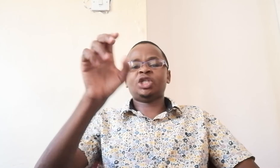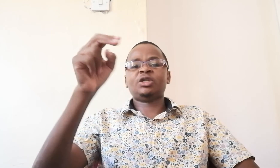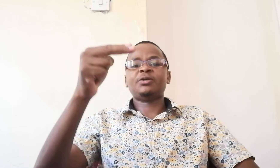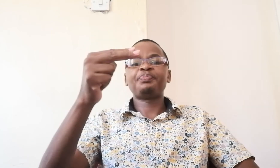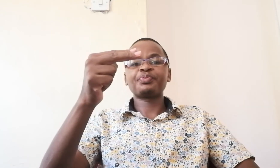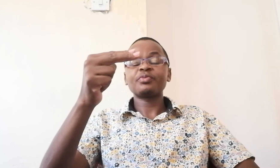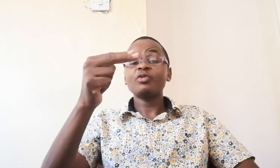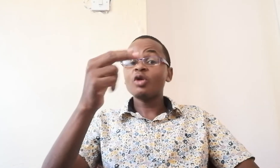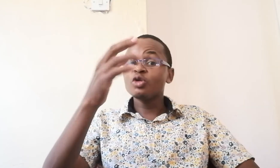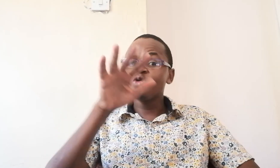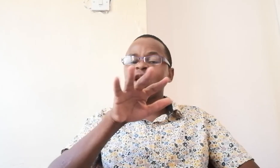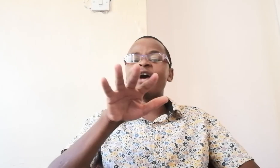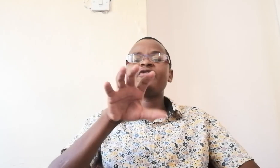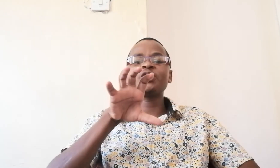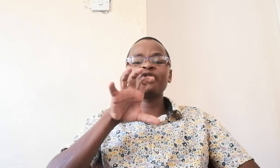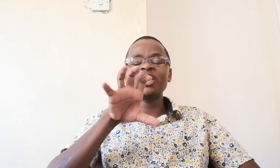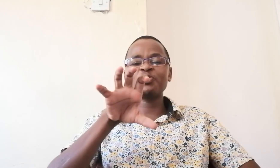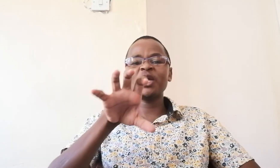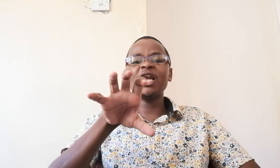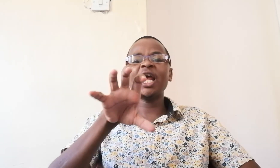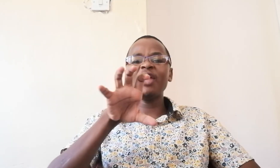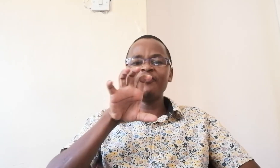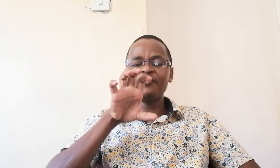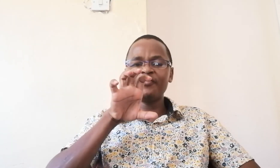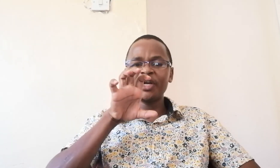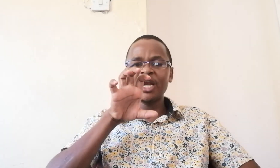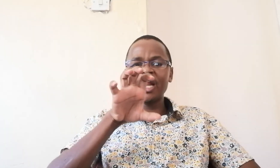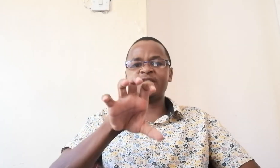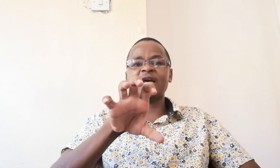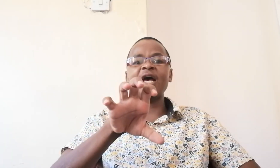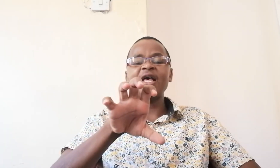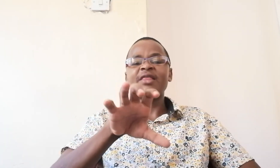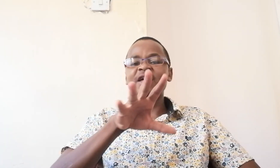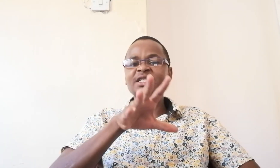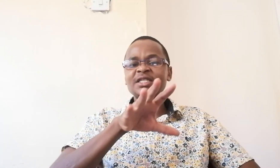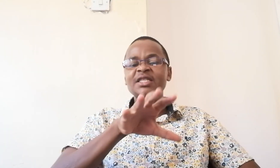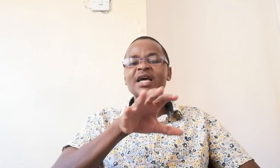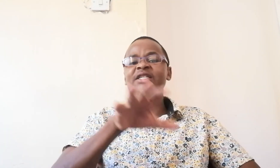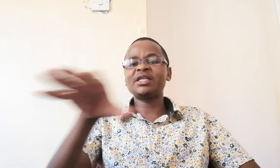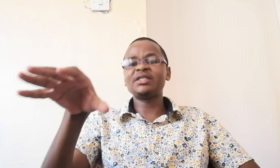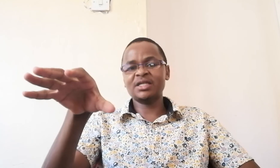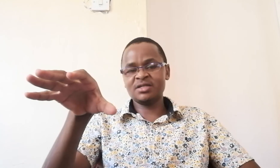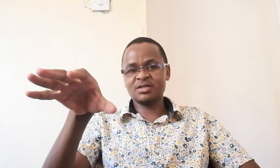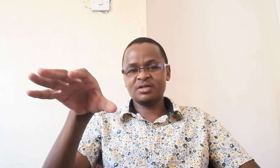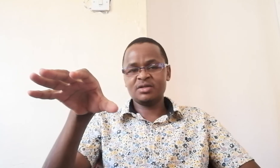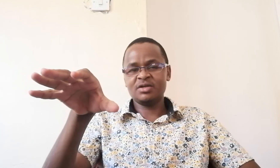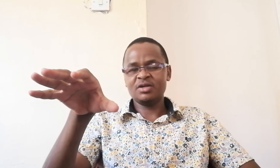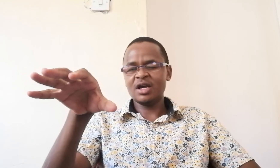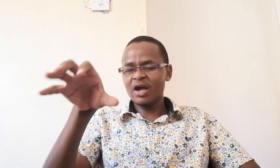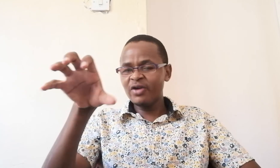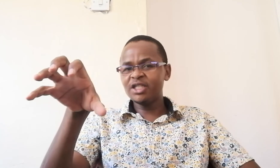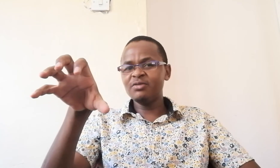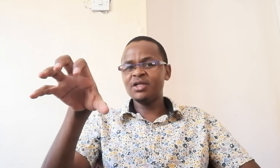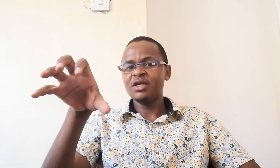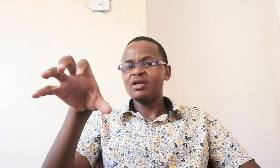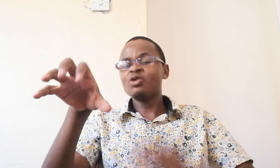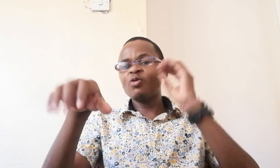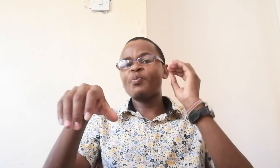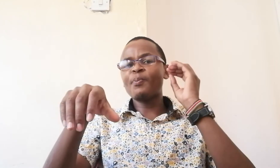church. So you see, I have figure spell every letter that is in that sentence. Are you getting me? So my